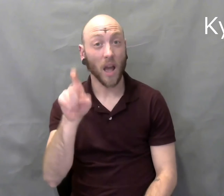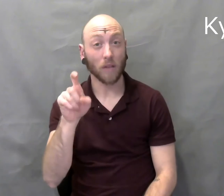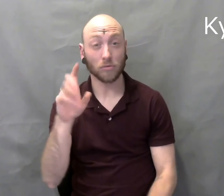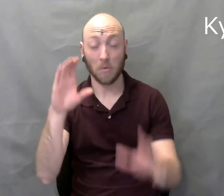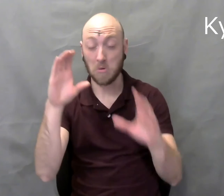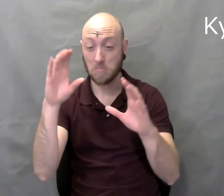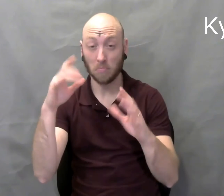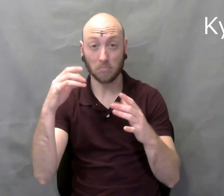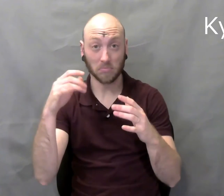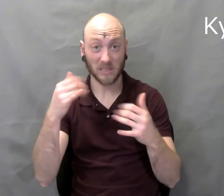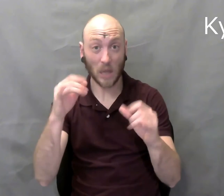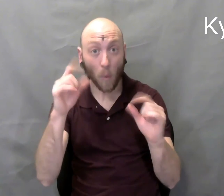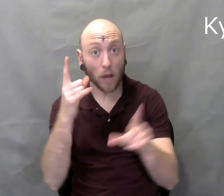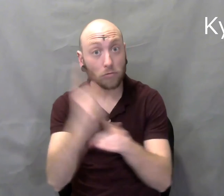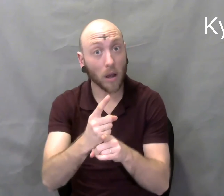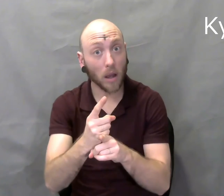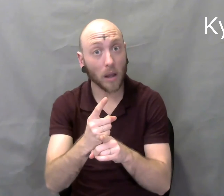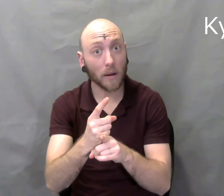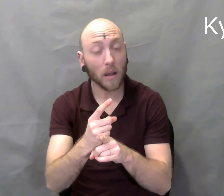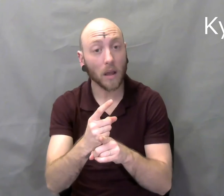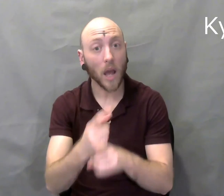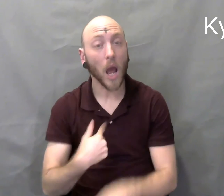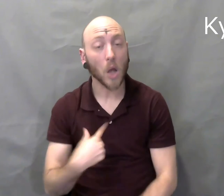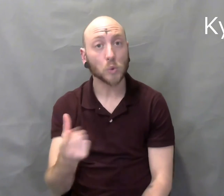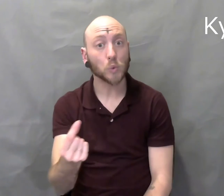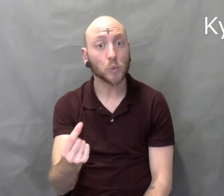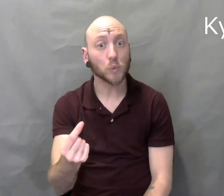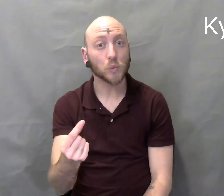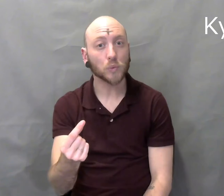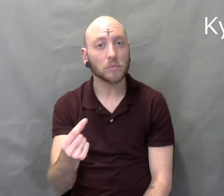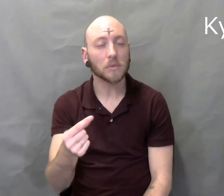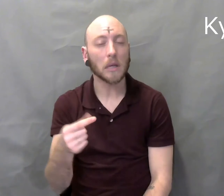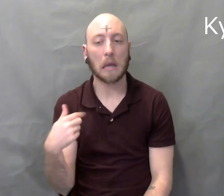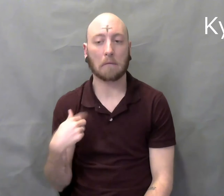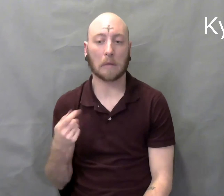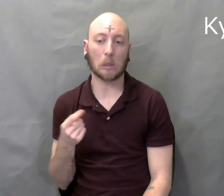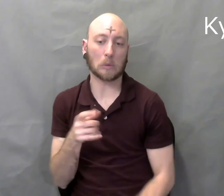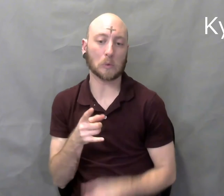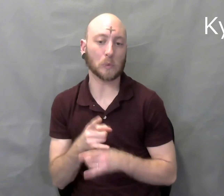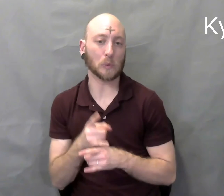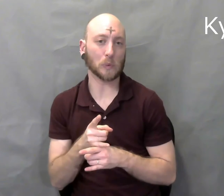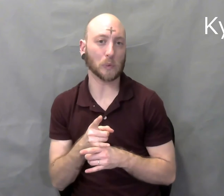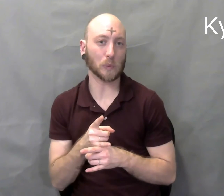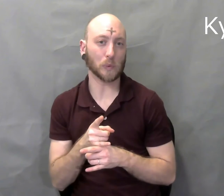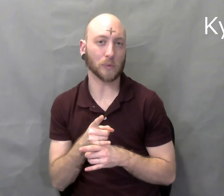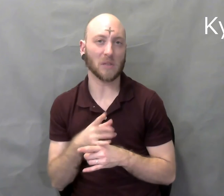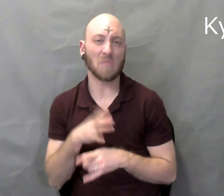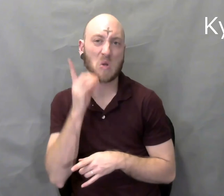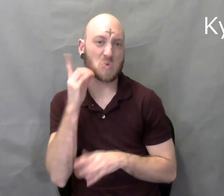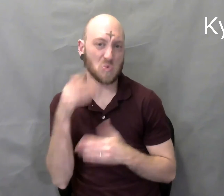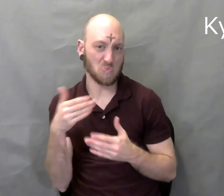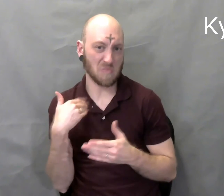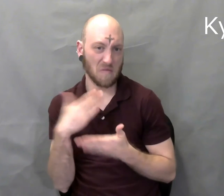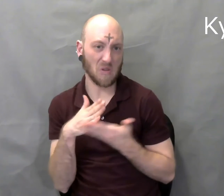or test the next day, well, I would just, I would keep like a little drink in like my in my dorm room.